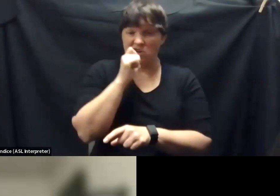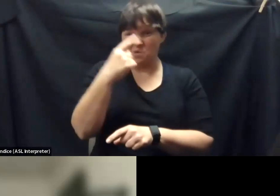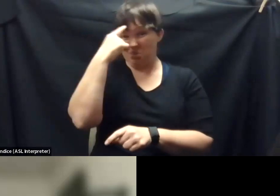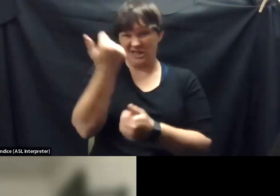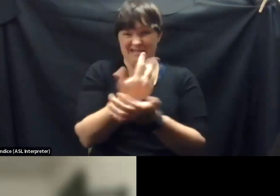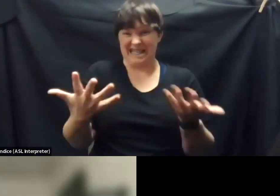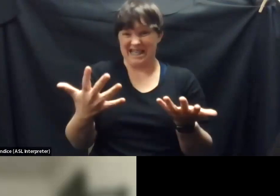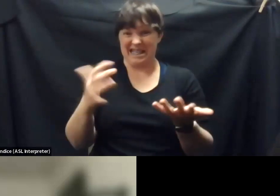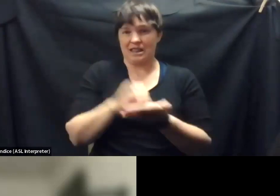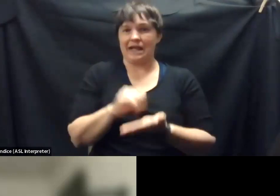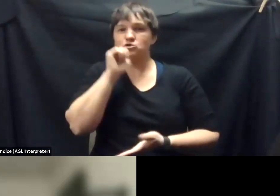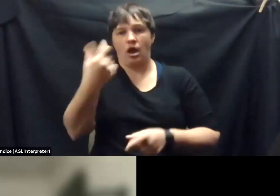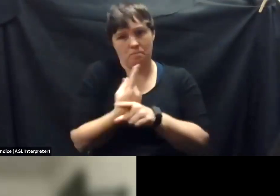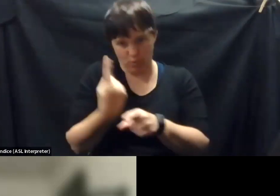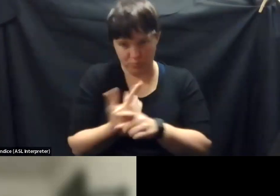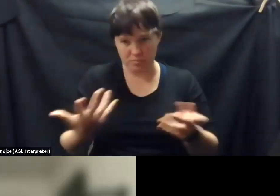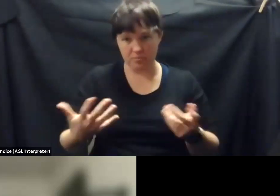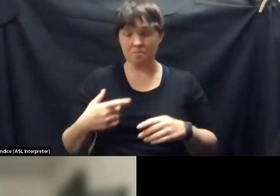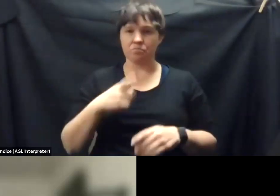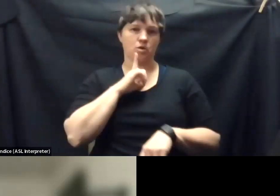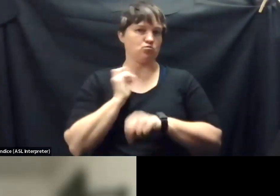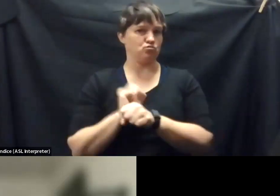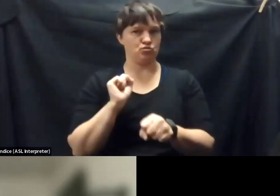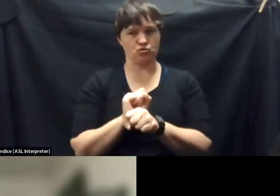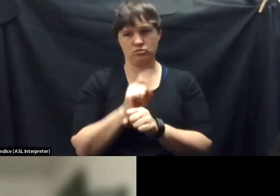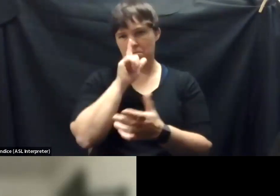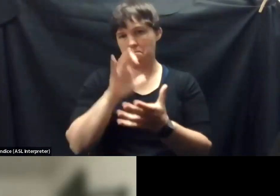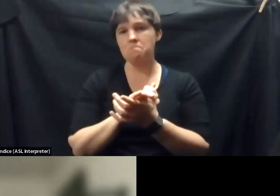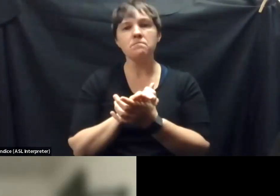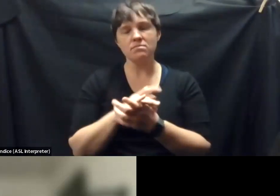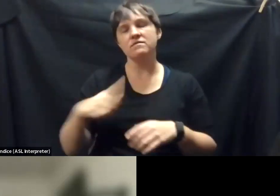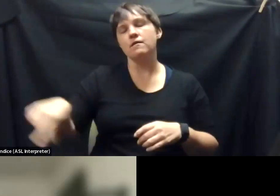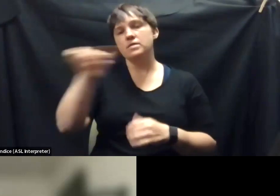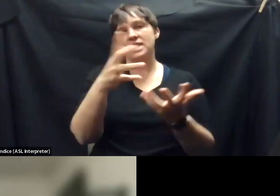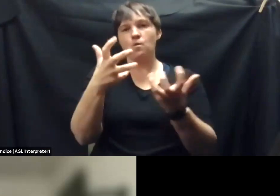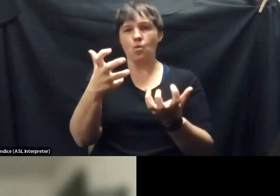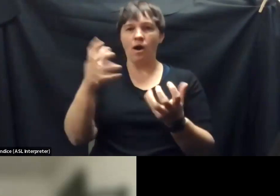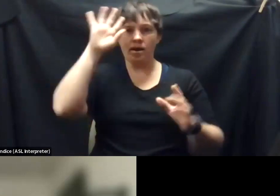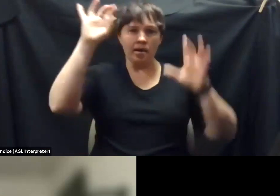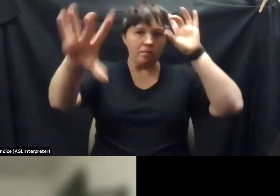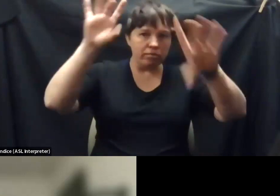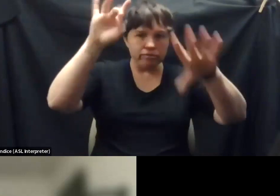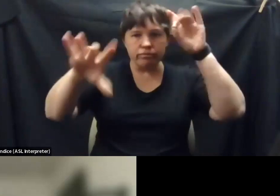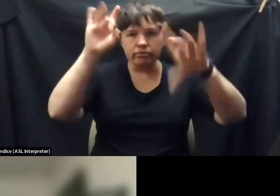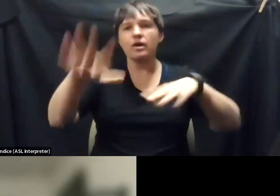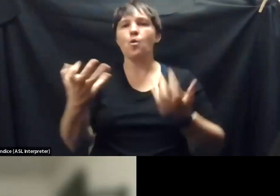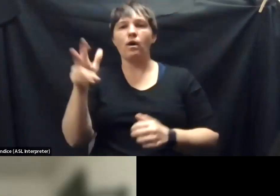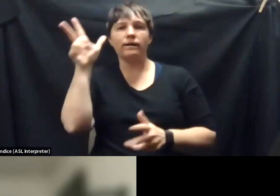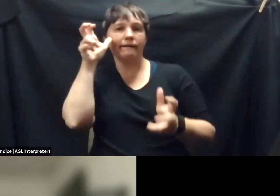anything off the table. I truly, truly believe that they want ideas, they want to hear